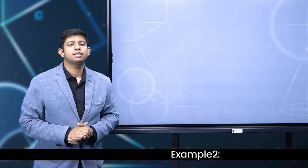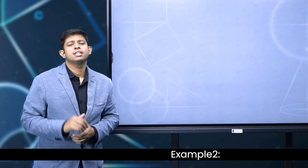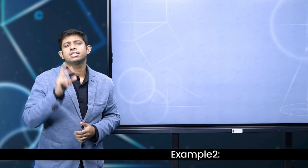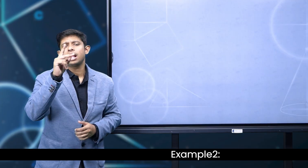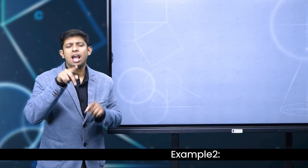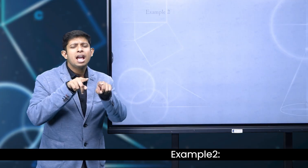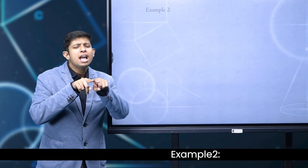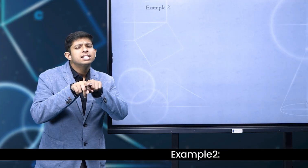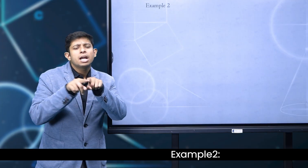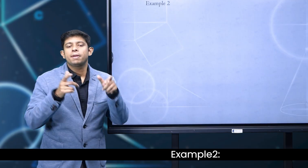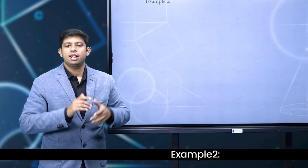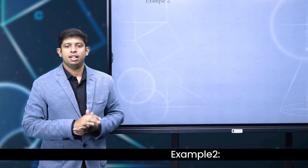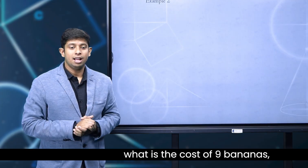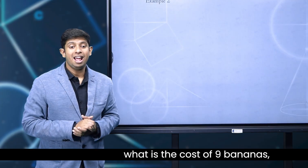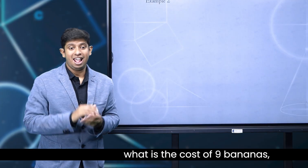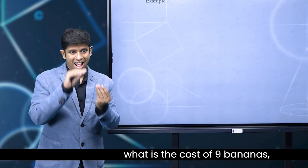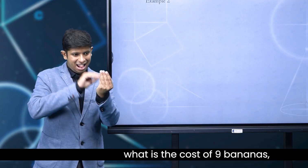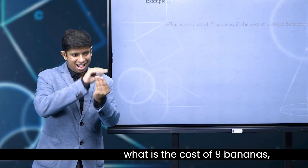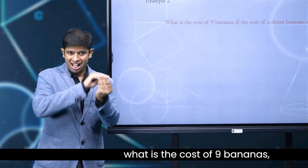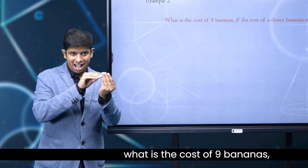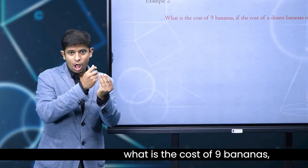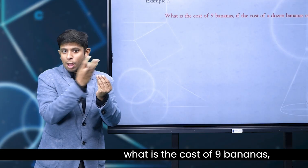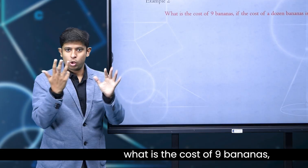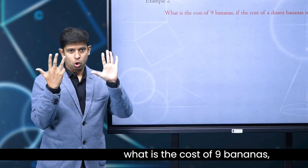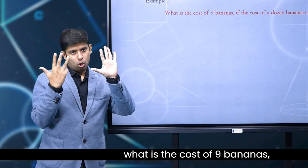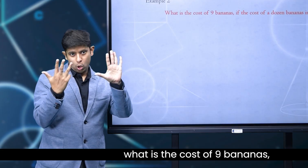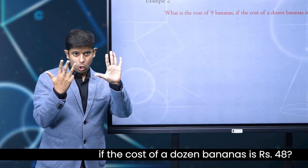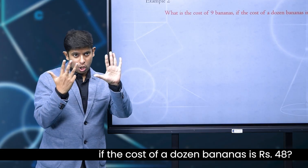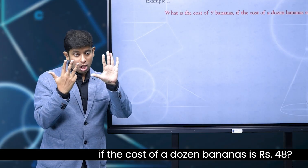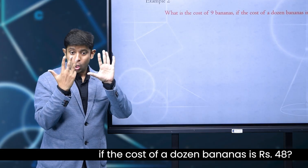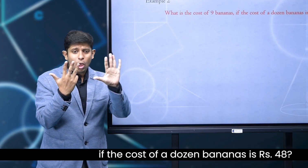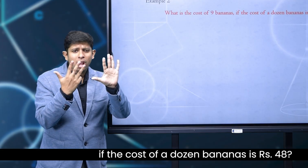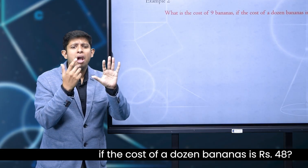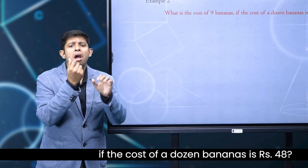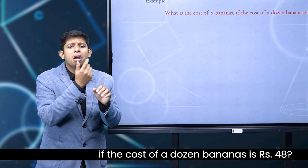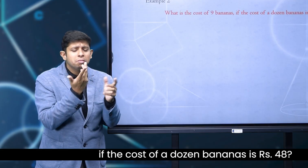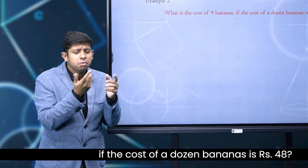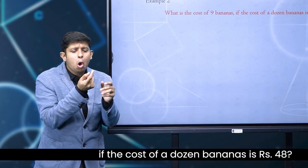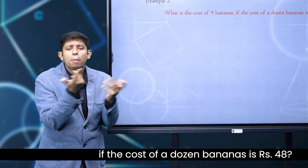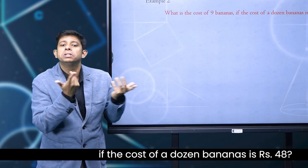Example 2. What is the cost of 9 bananas if the cost of a dozen bananas is Rs